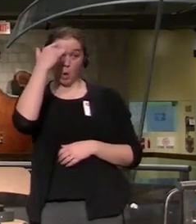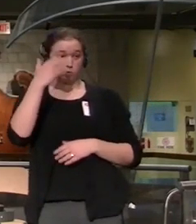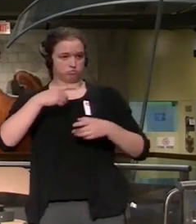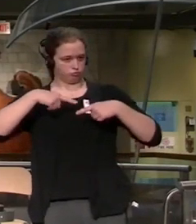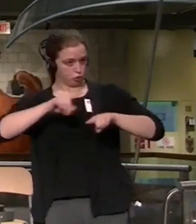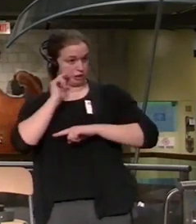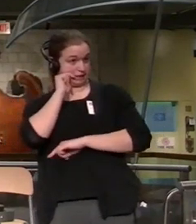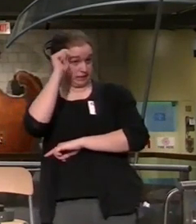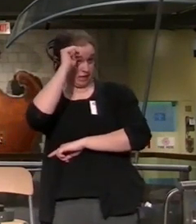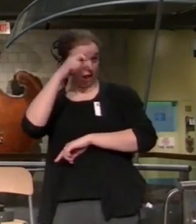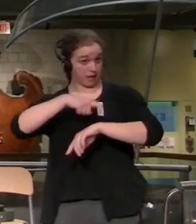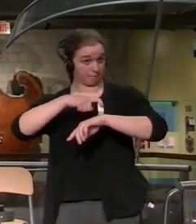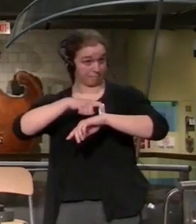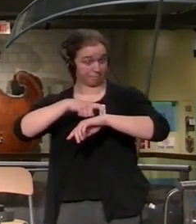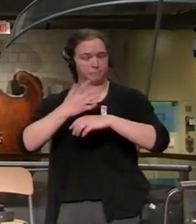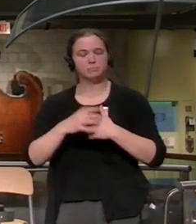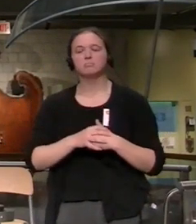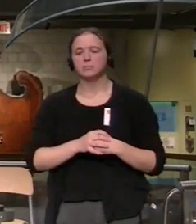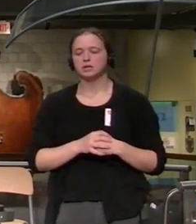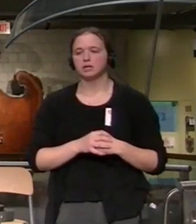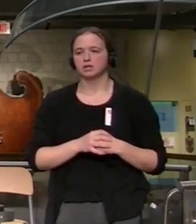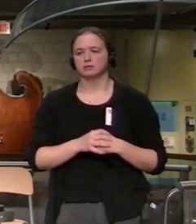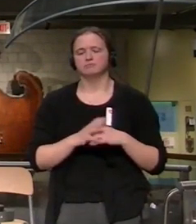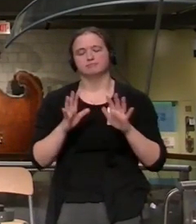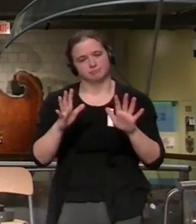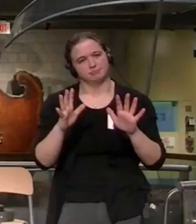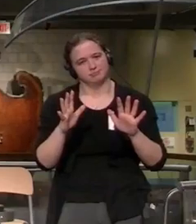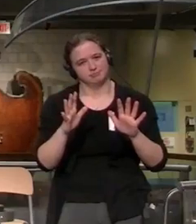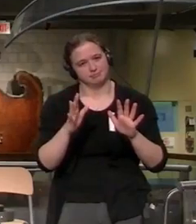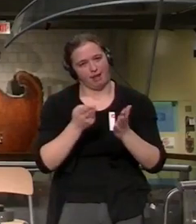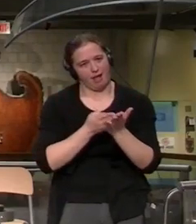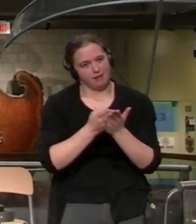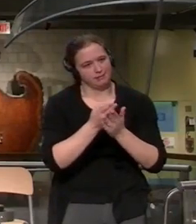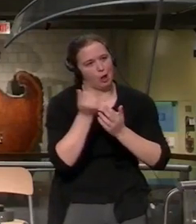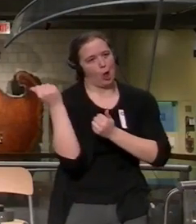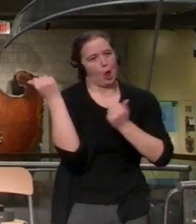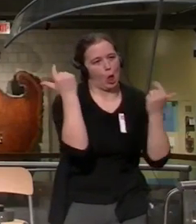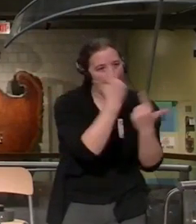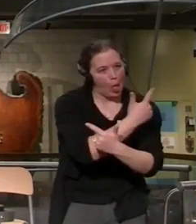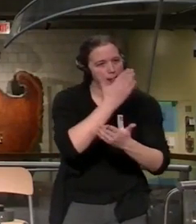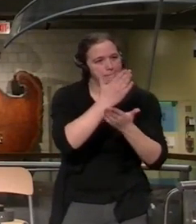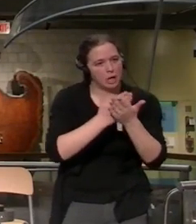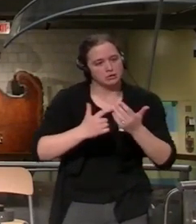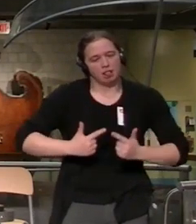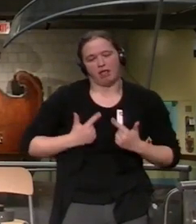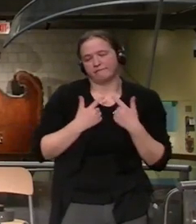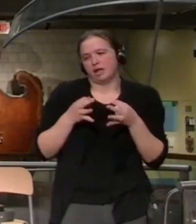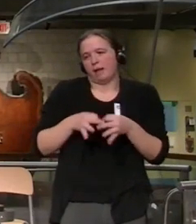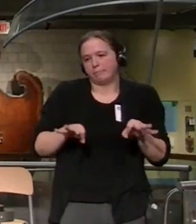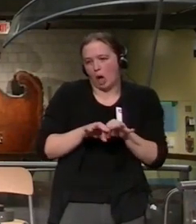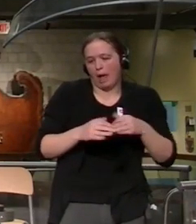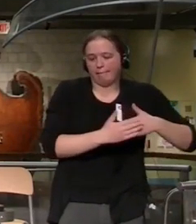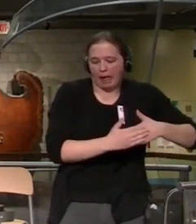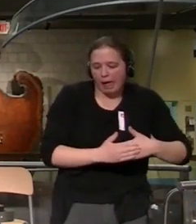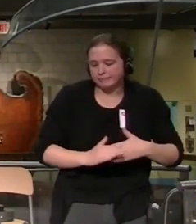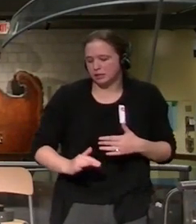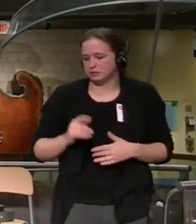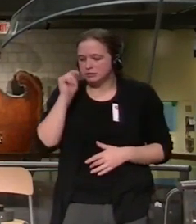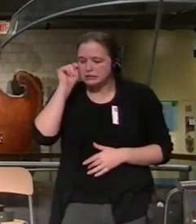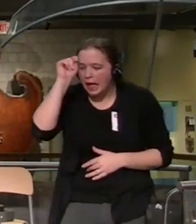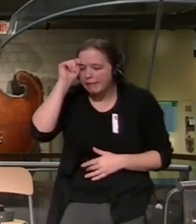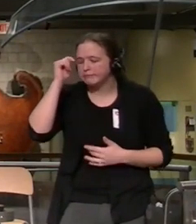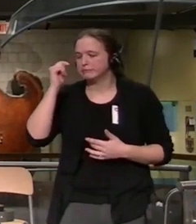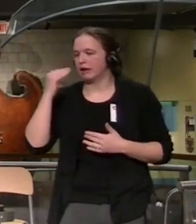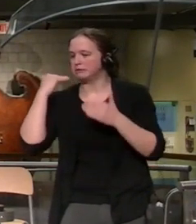stage of life is important. Don't get me wrong. Every part, we need to take care of our brains. We need to sleep. We need to eat right. We need to exercise. But